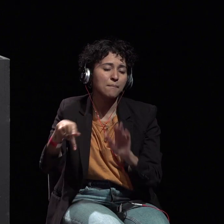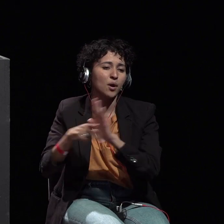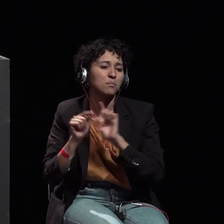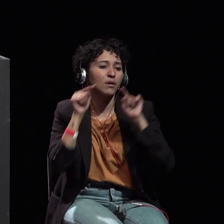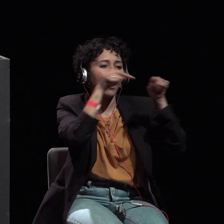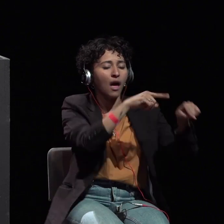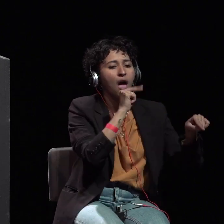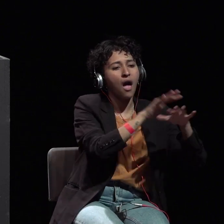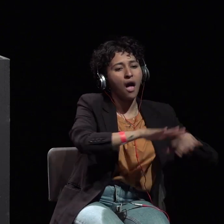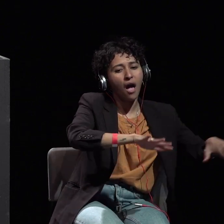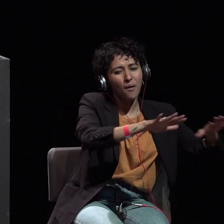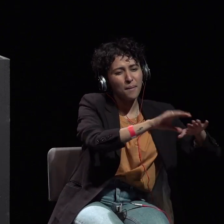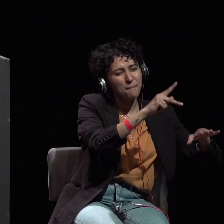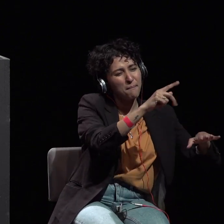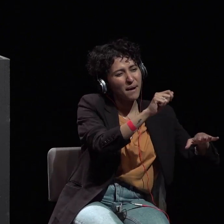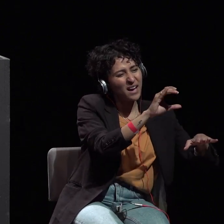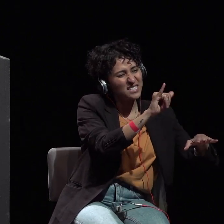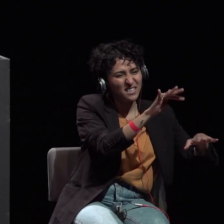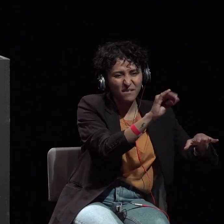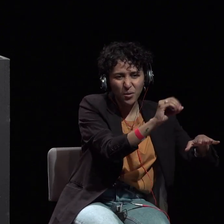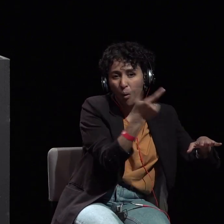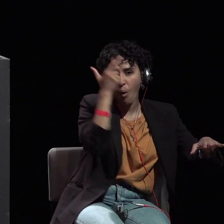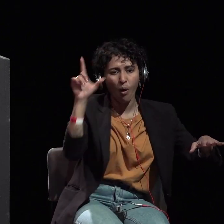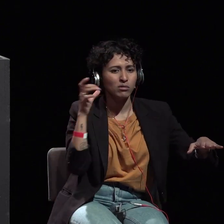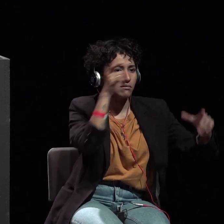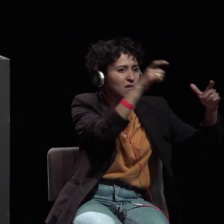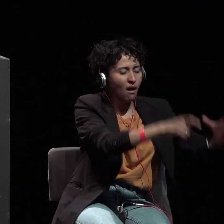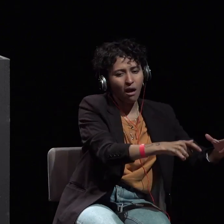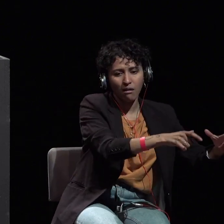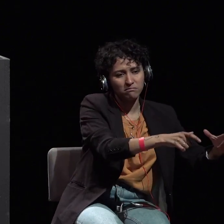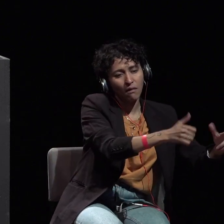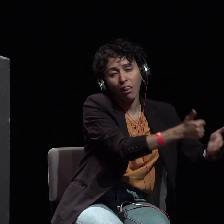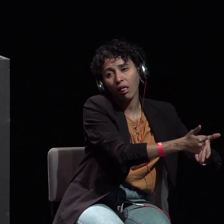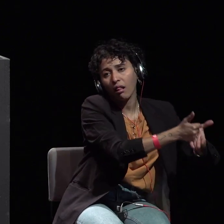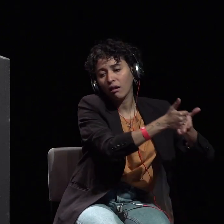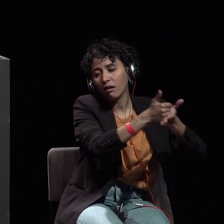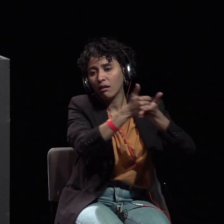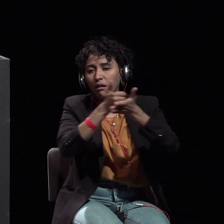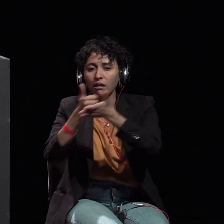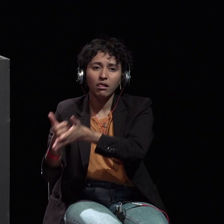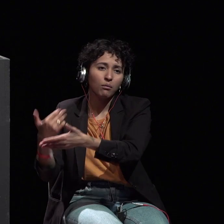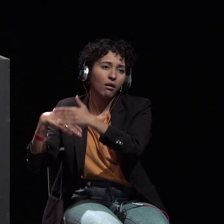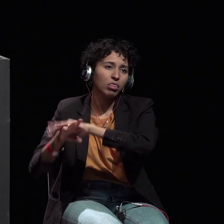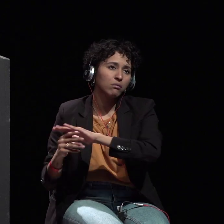museum's collection, this belonging remains in a state of concealment, unfindable and unclaimable.